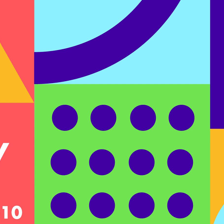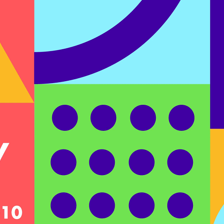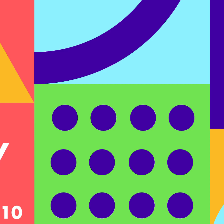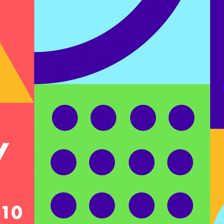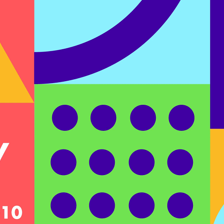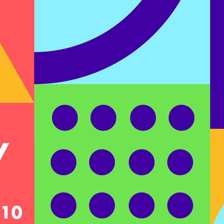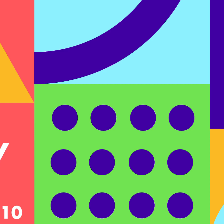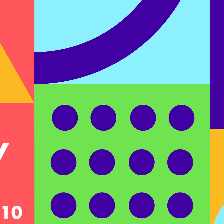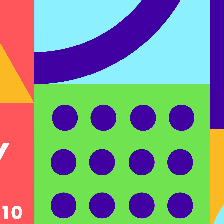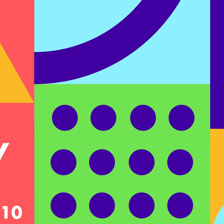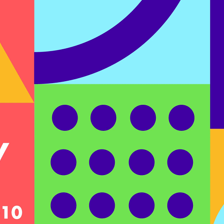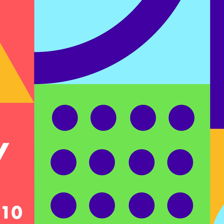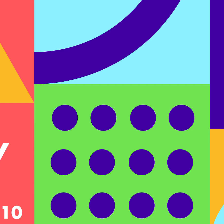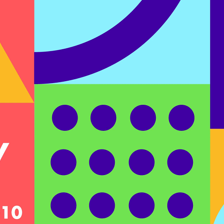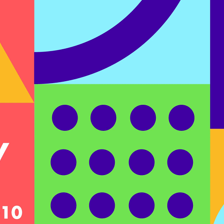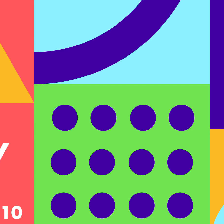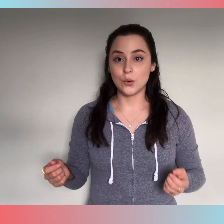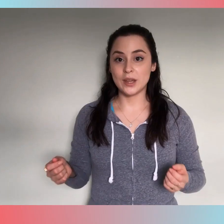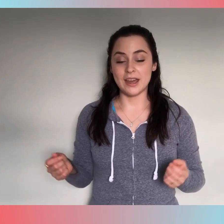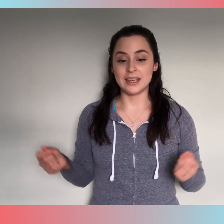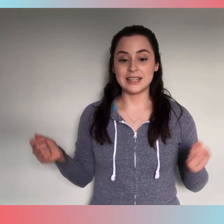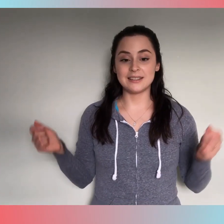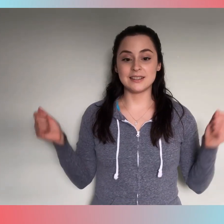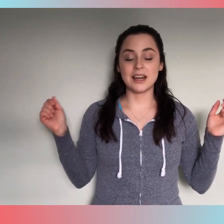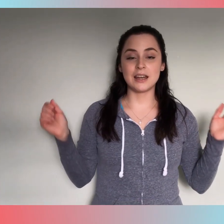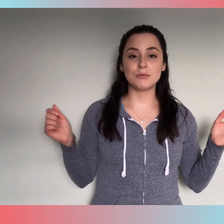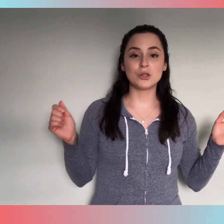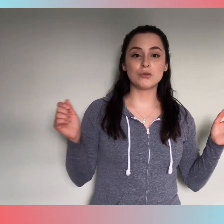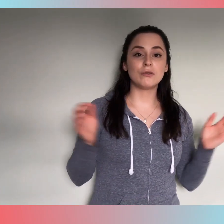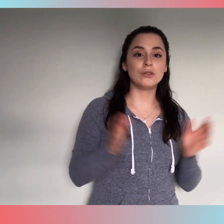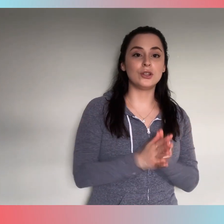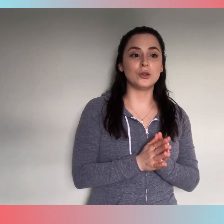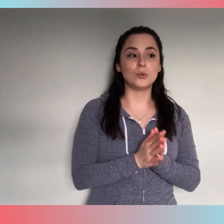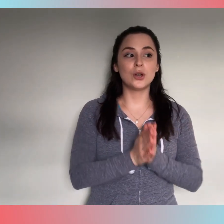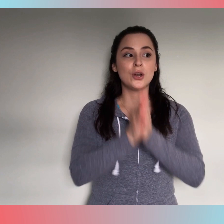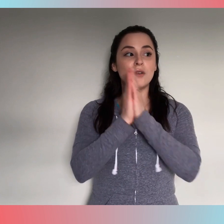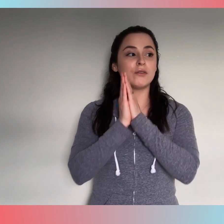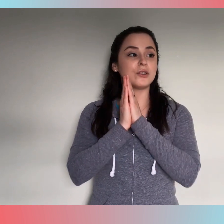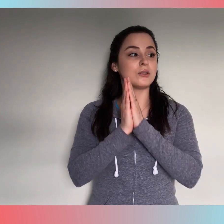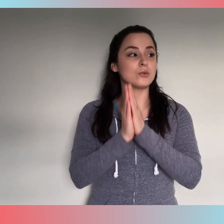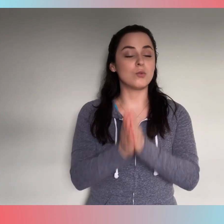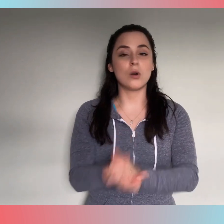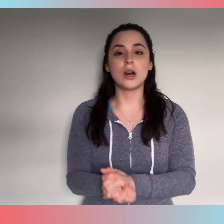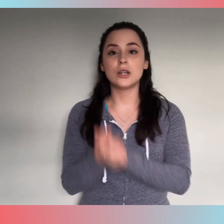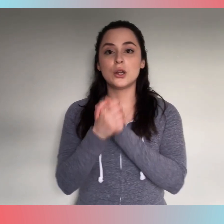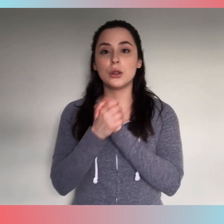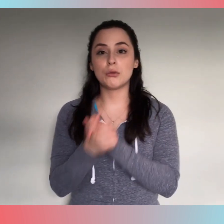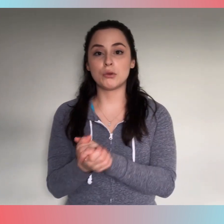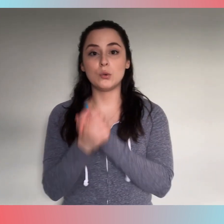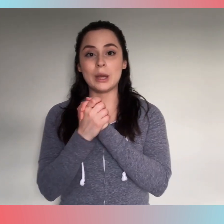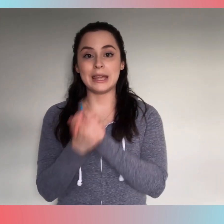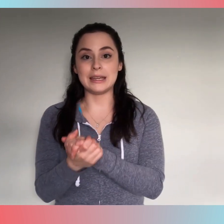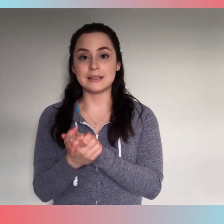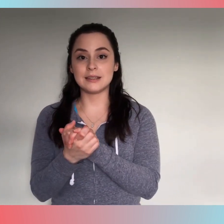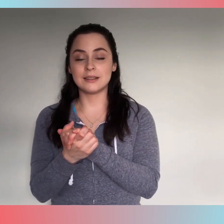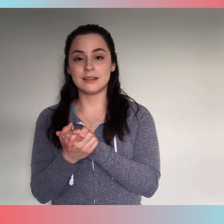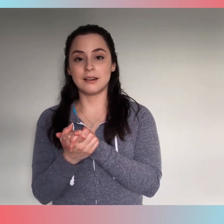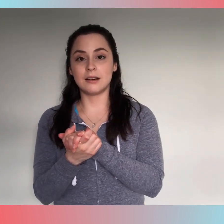Hi, boys and girls, it's time for memory work. Okay, it is time to review verses 1 through 8. Are